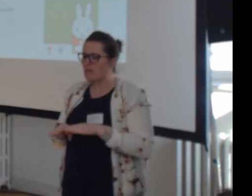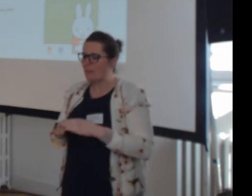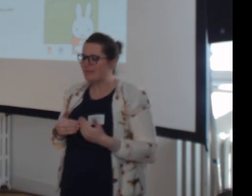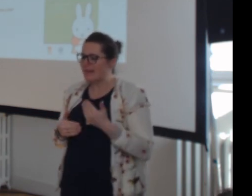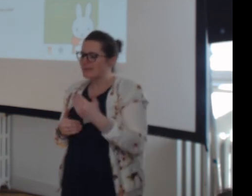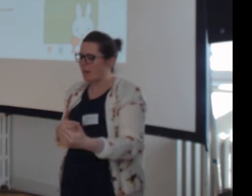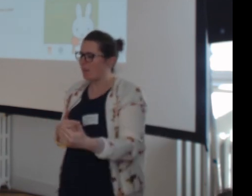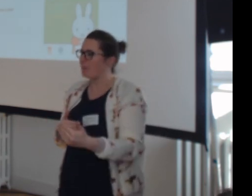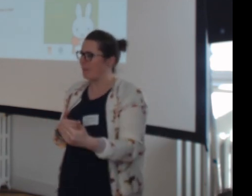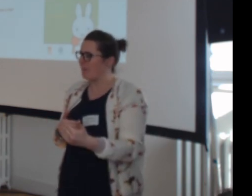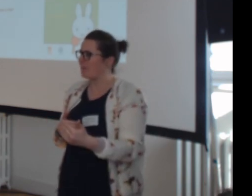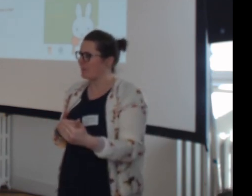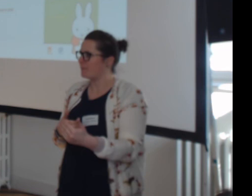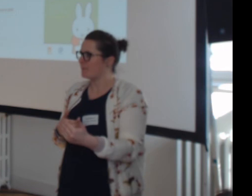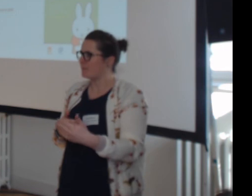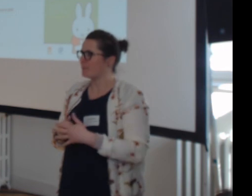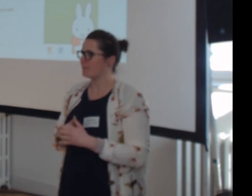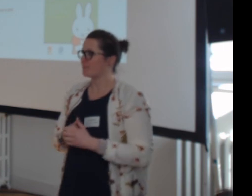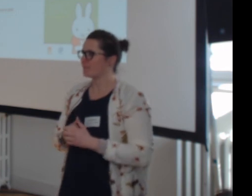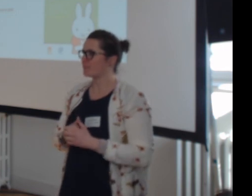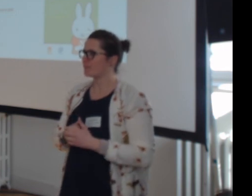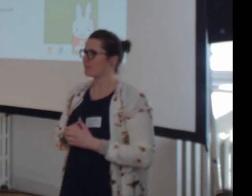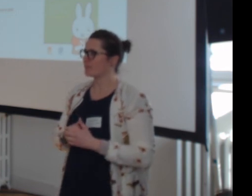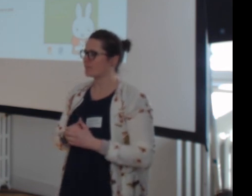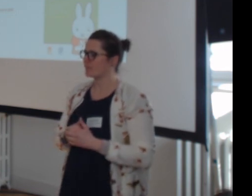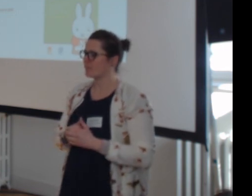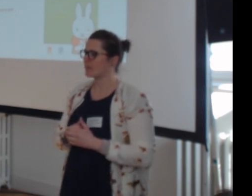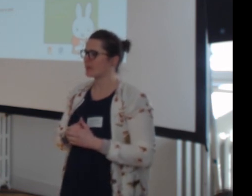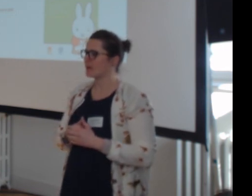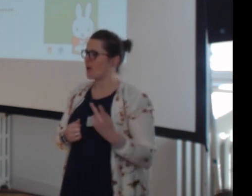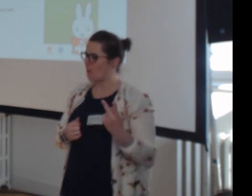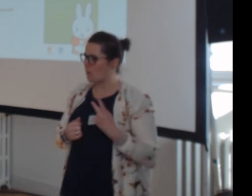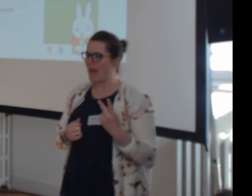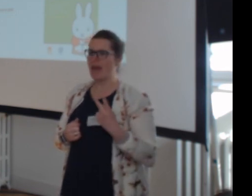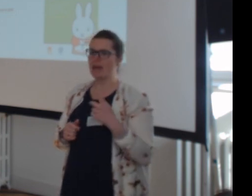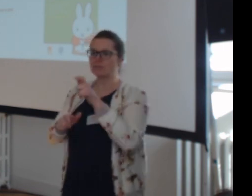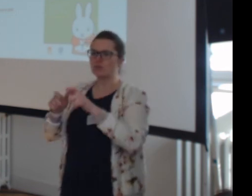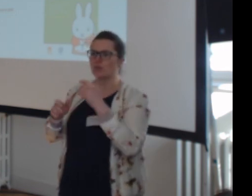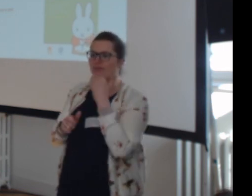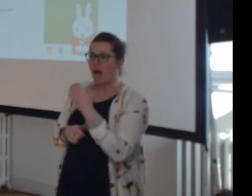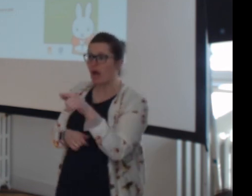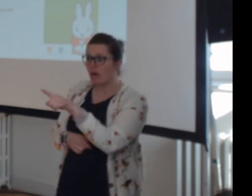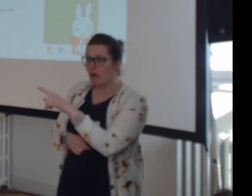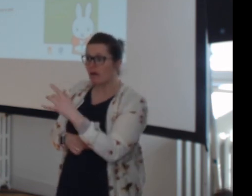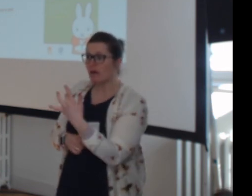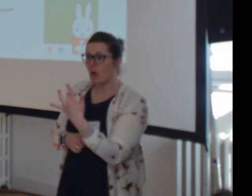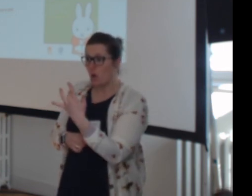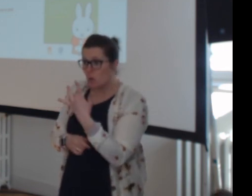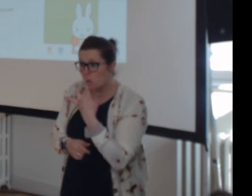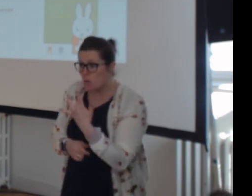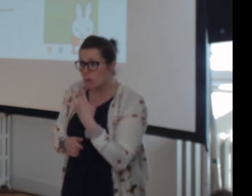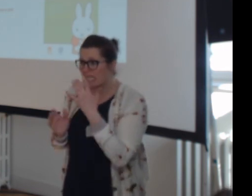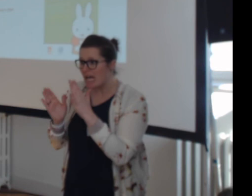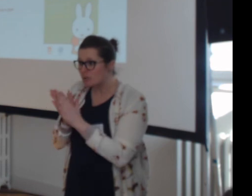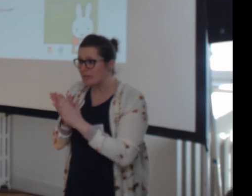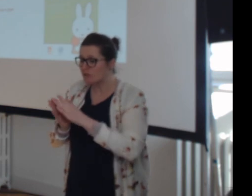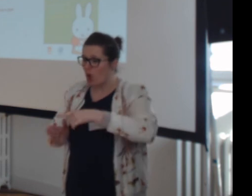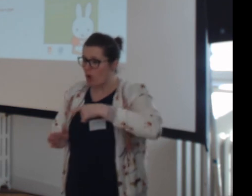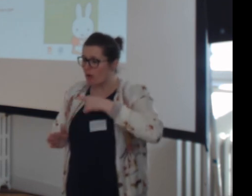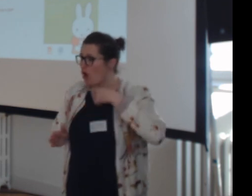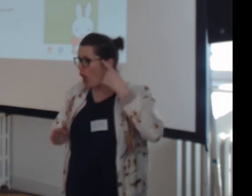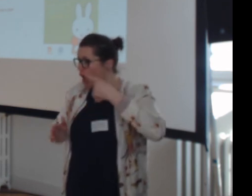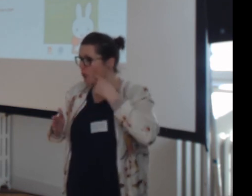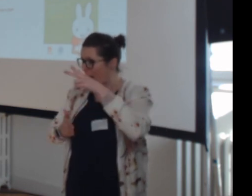We went and out to libraries and we asked people, would you like to read aloud in the